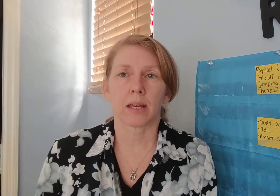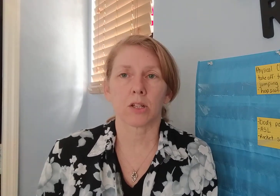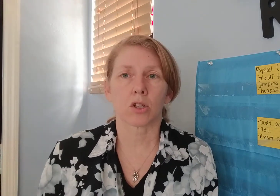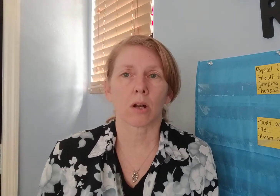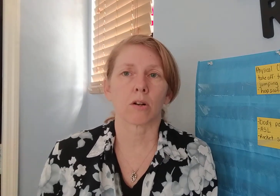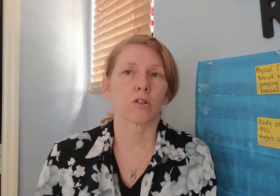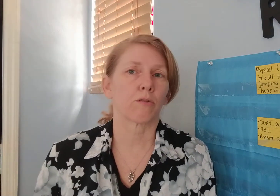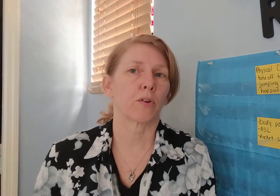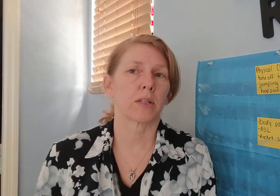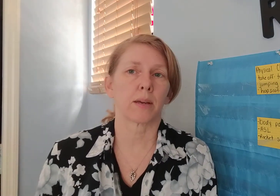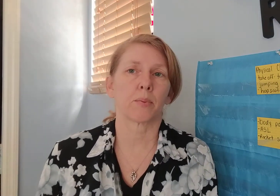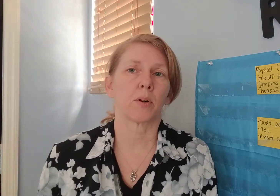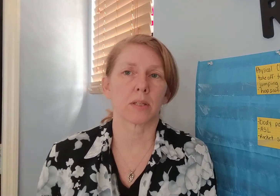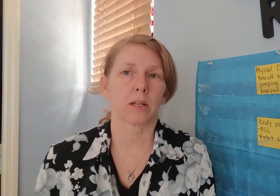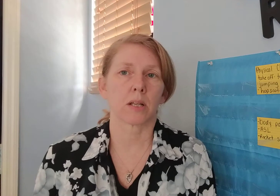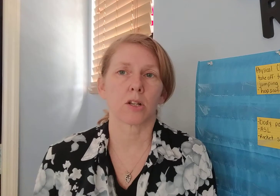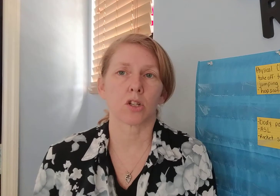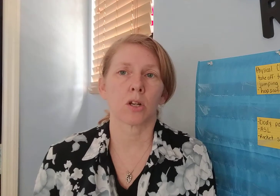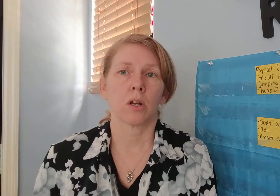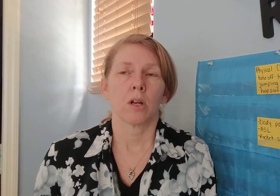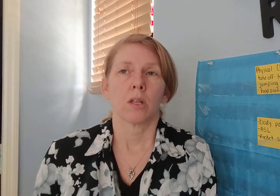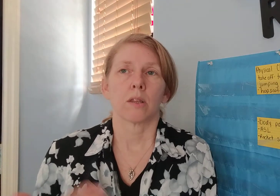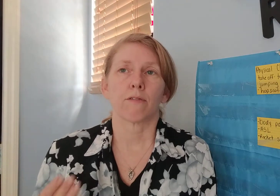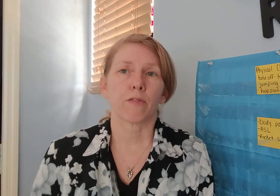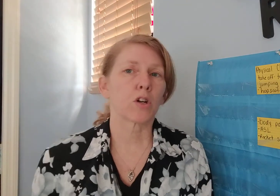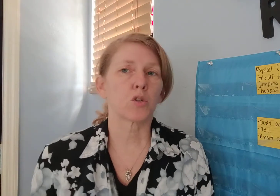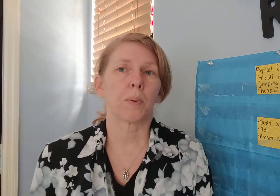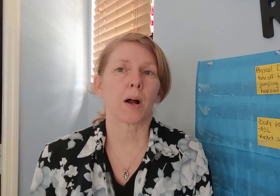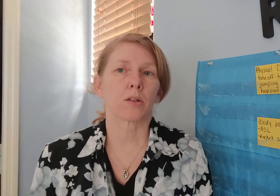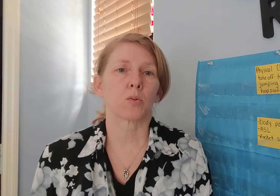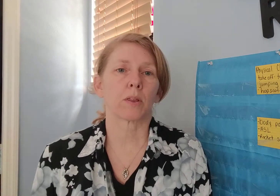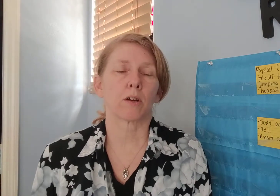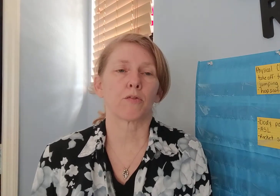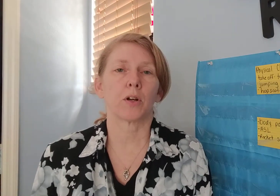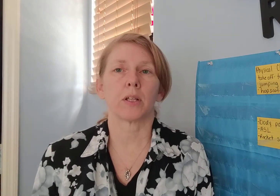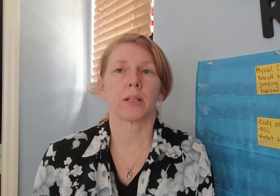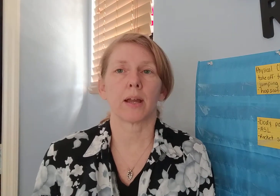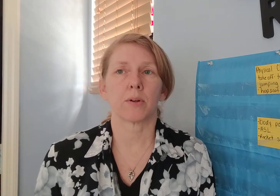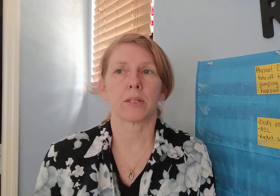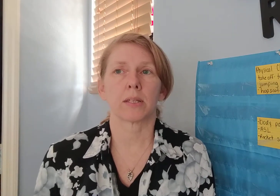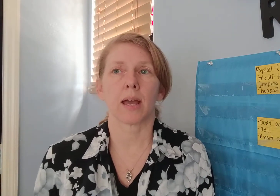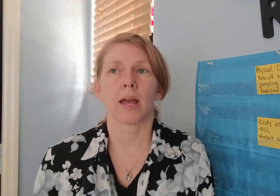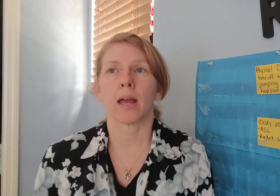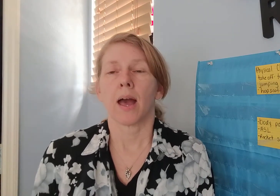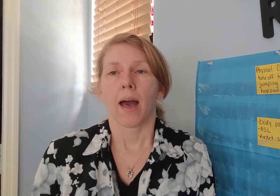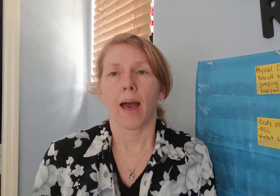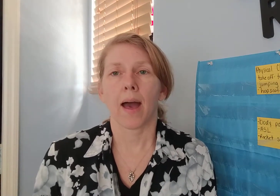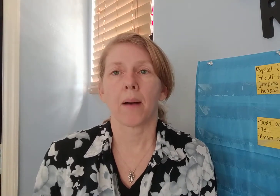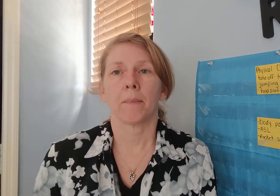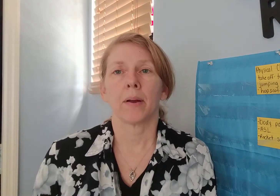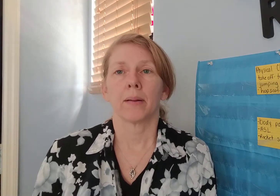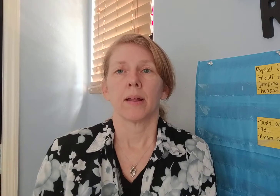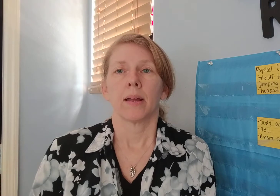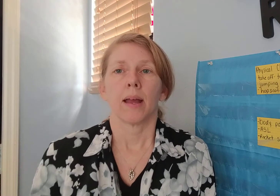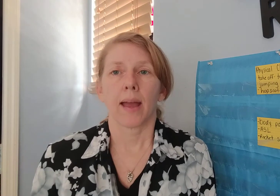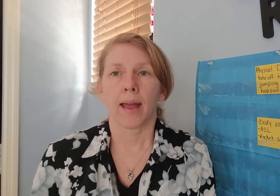each letter. So for example, as they touch the first box with their foot, they would say M,